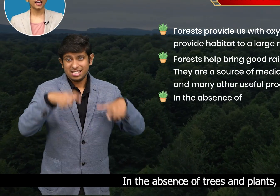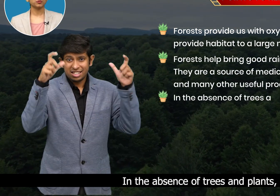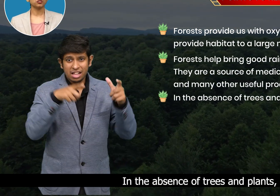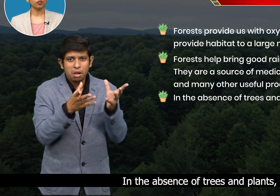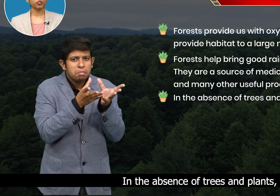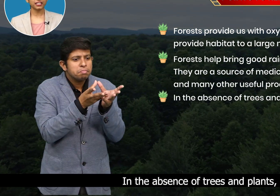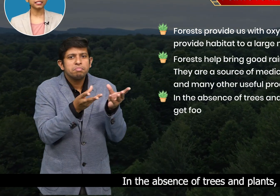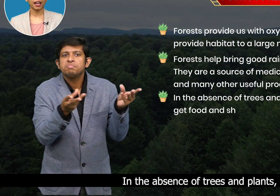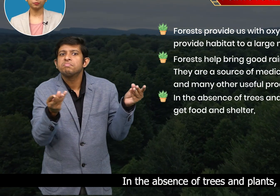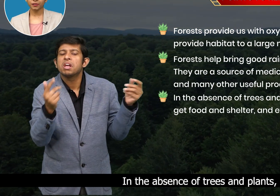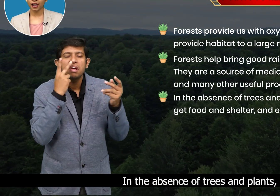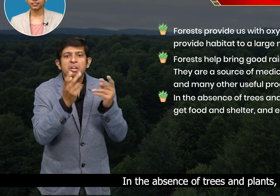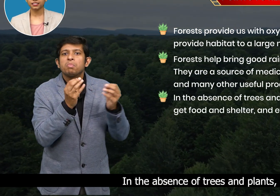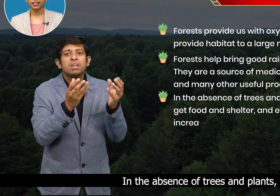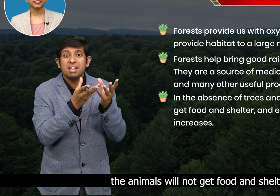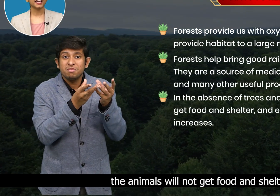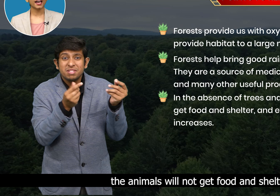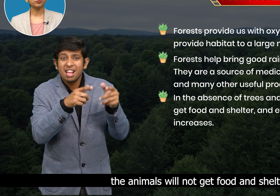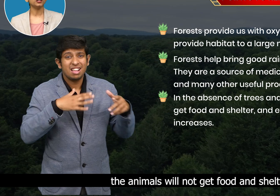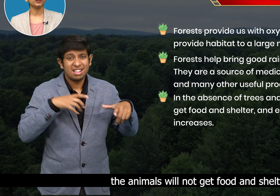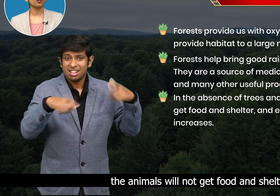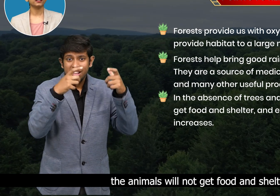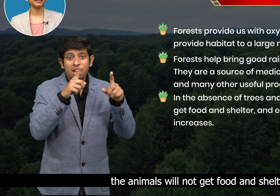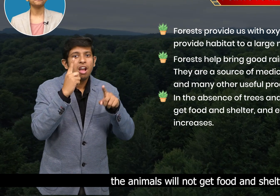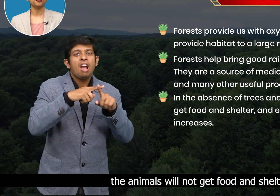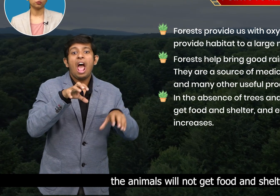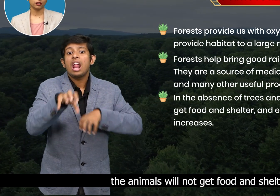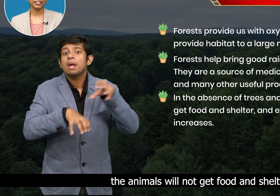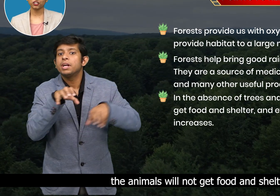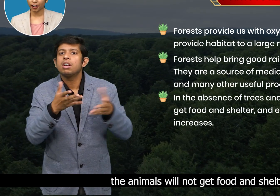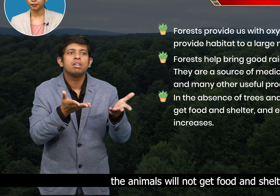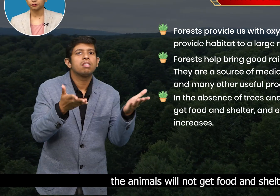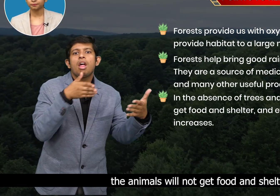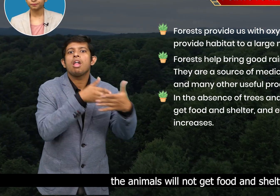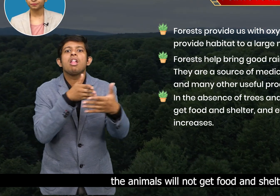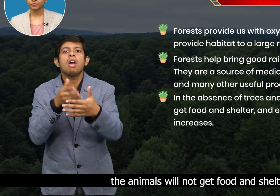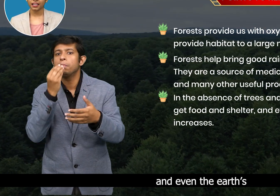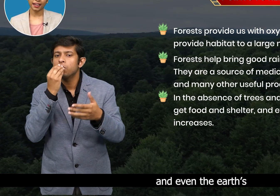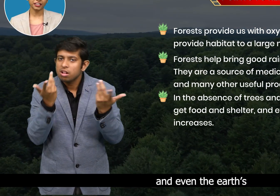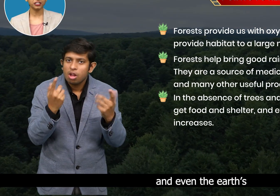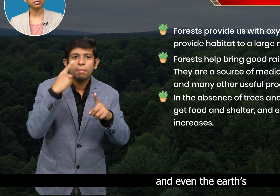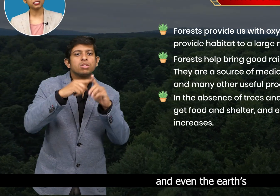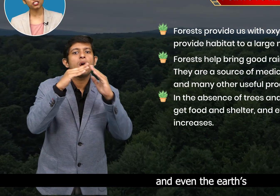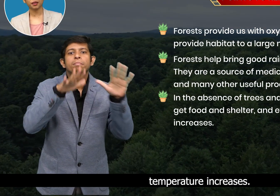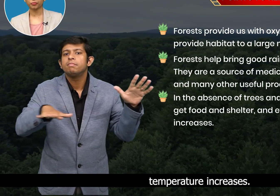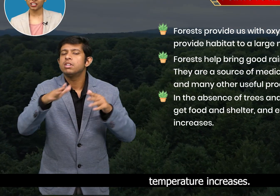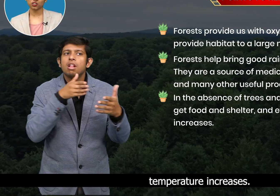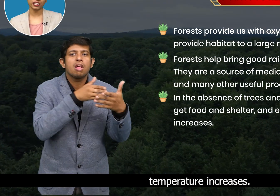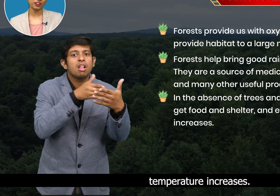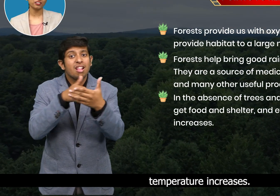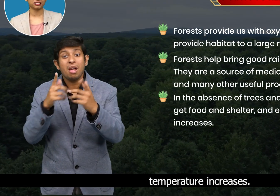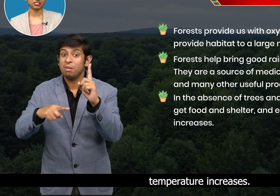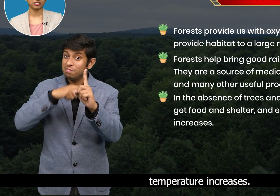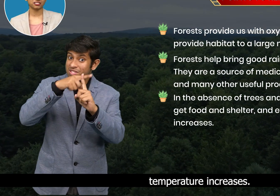In the absence of trees and plants, the animal will not get food and shelter, and even the earth's